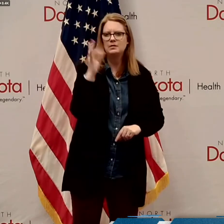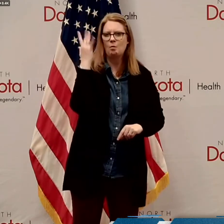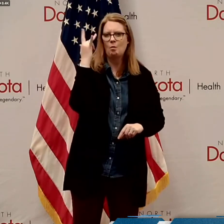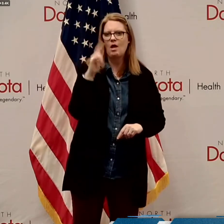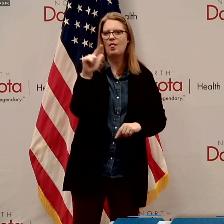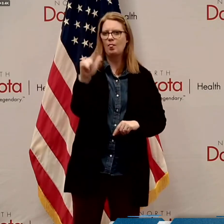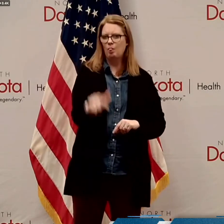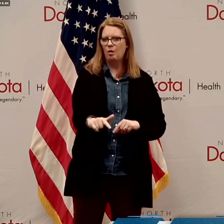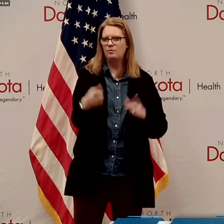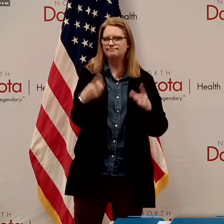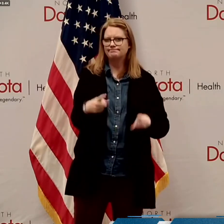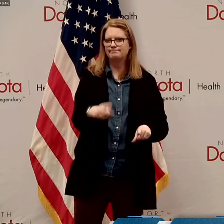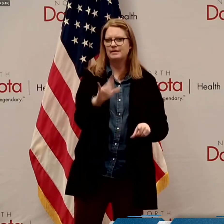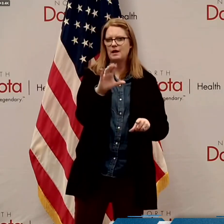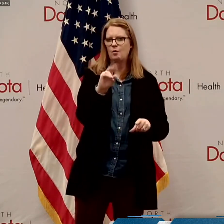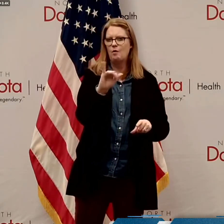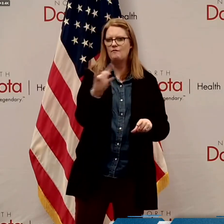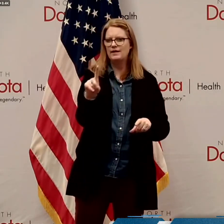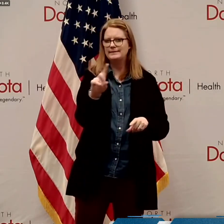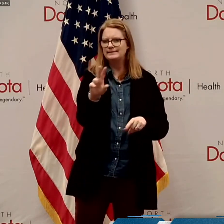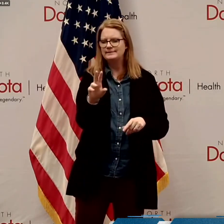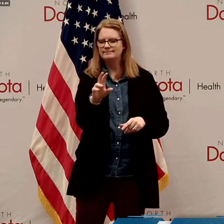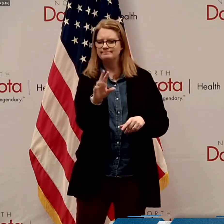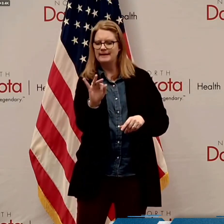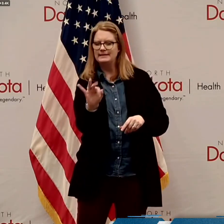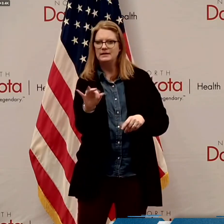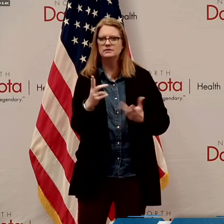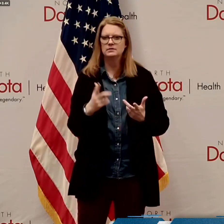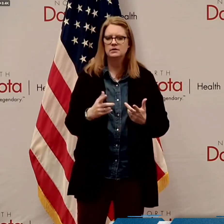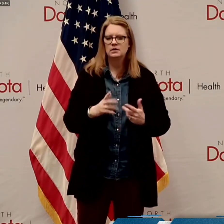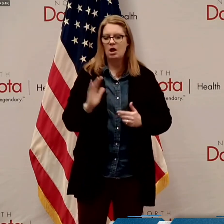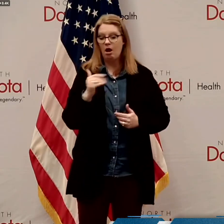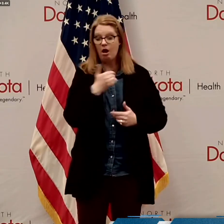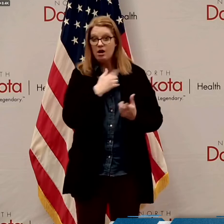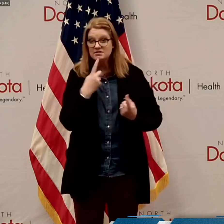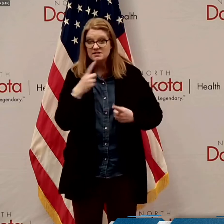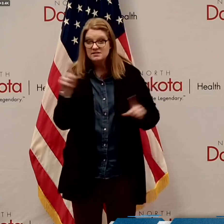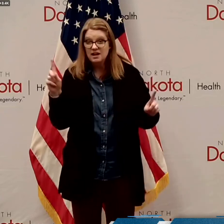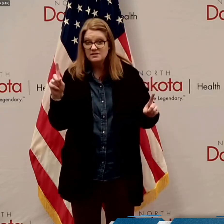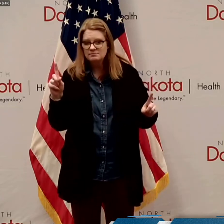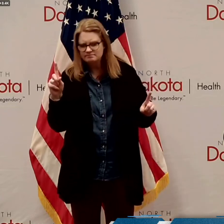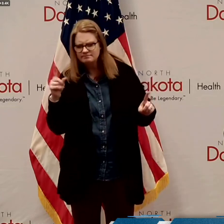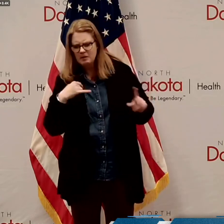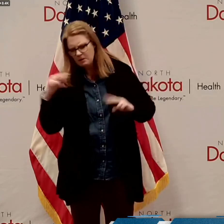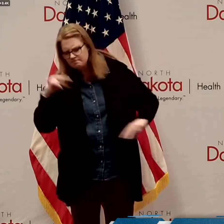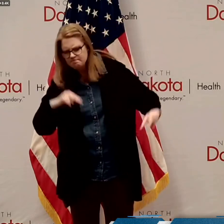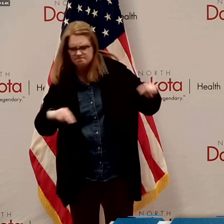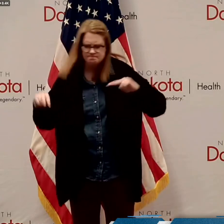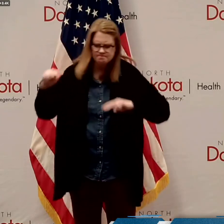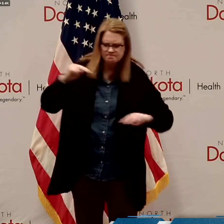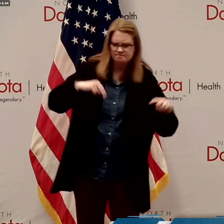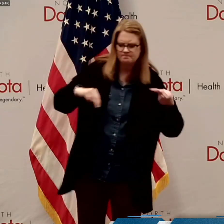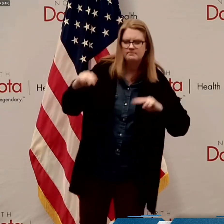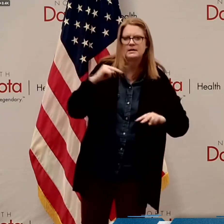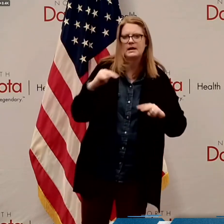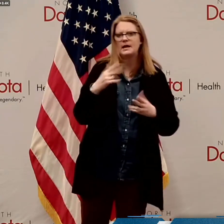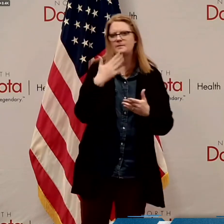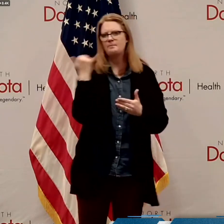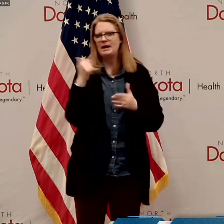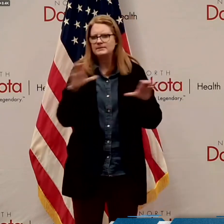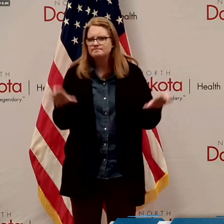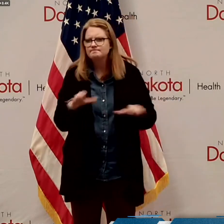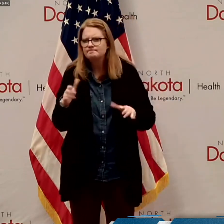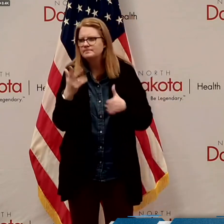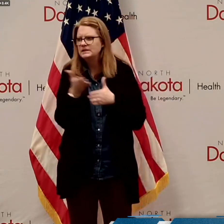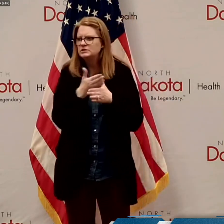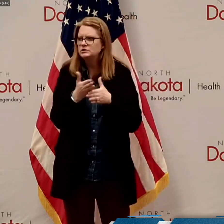COVID-19. They wanted to learn about the current success story that we were having, share best practices and the lessons learned with